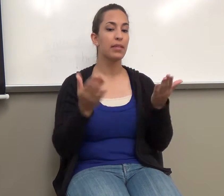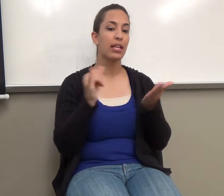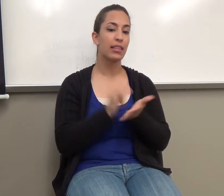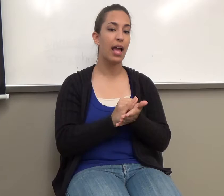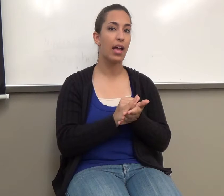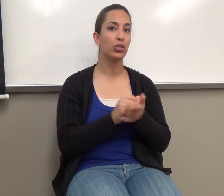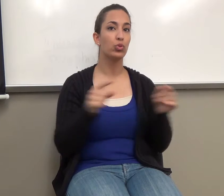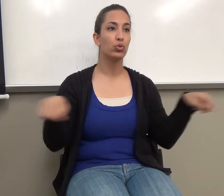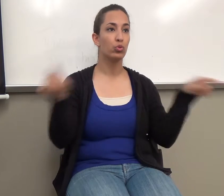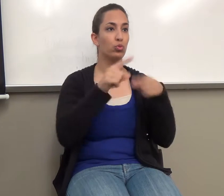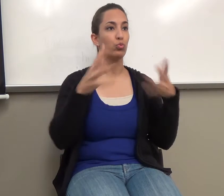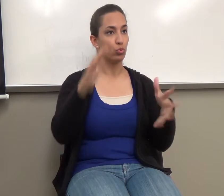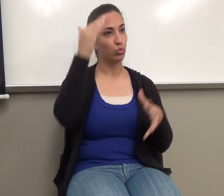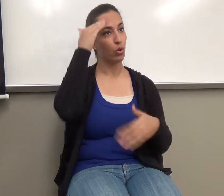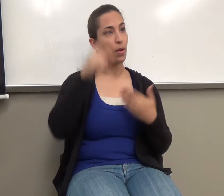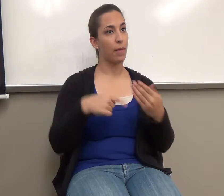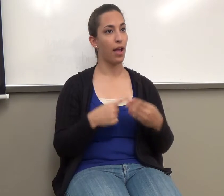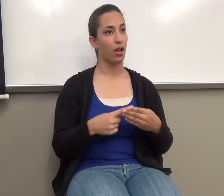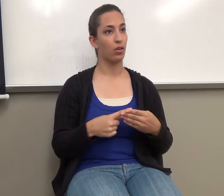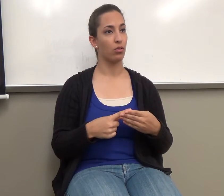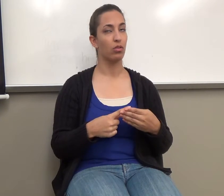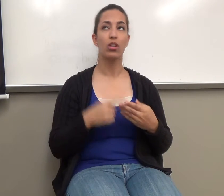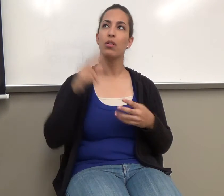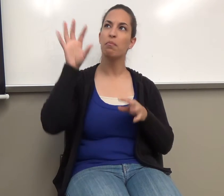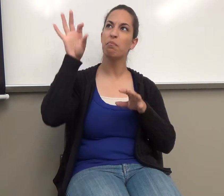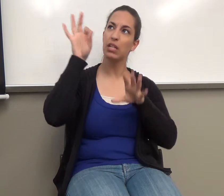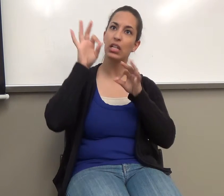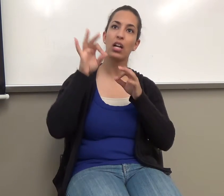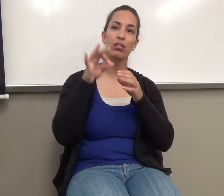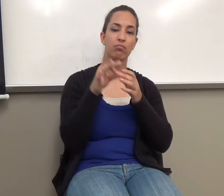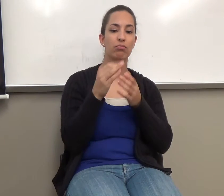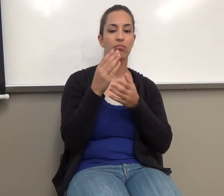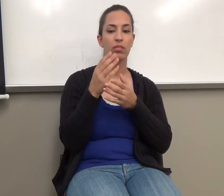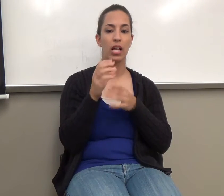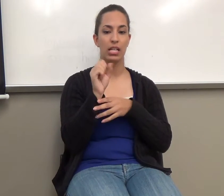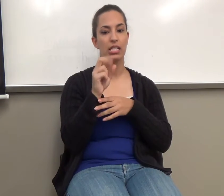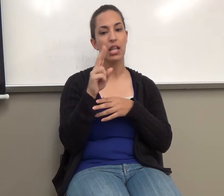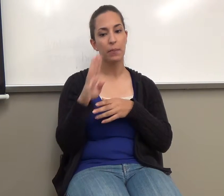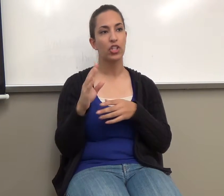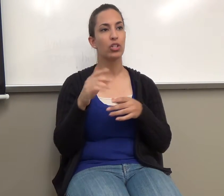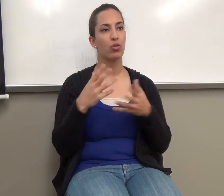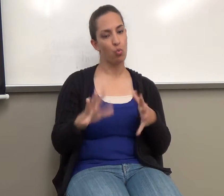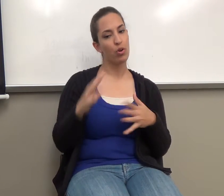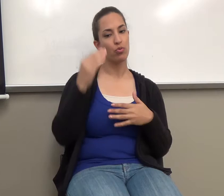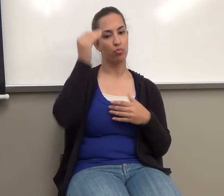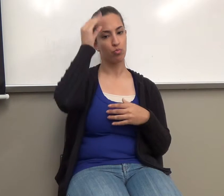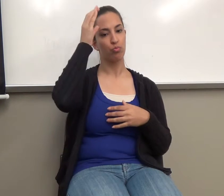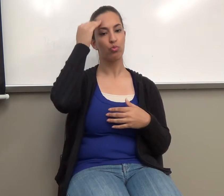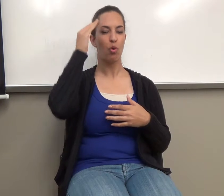about and that you can write about, okay? So what 3 examples could she use?